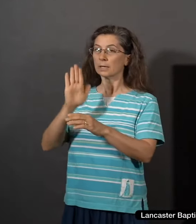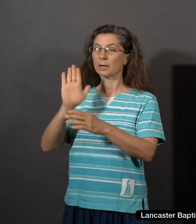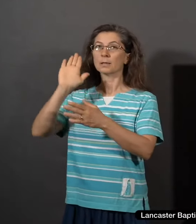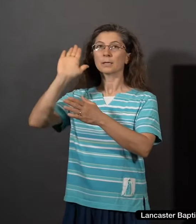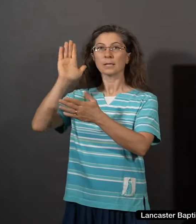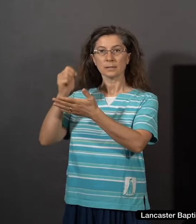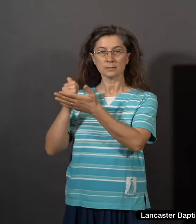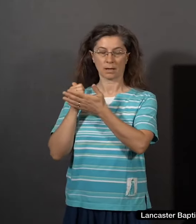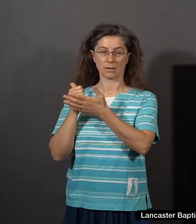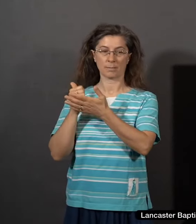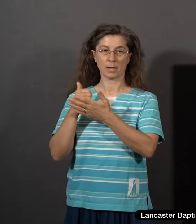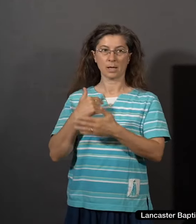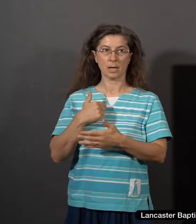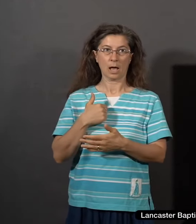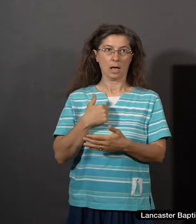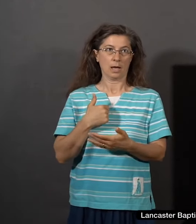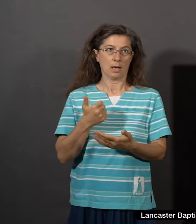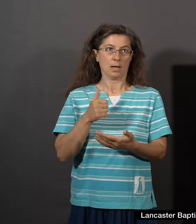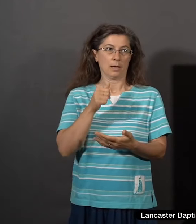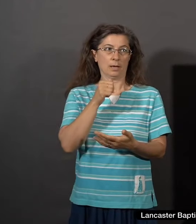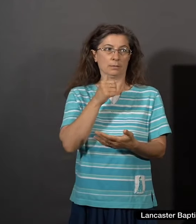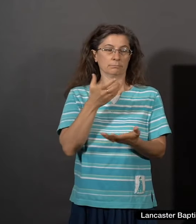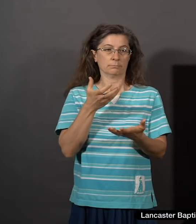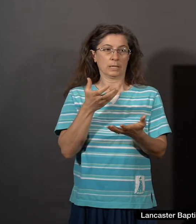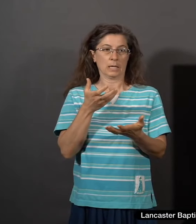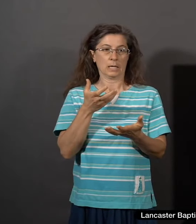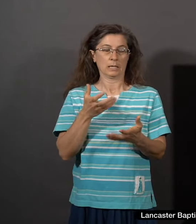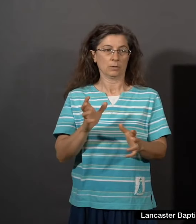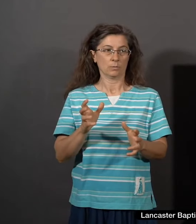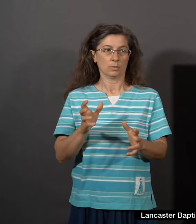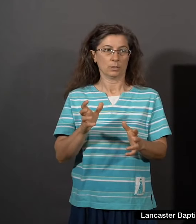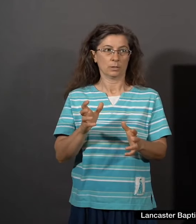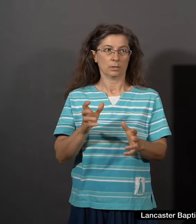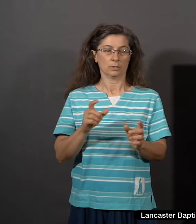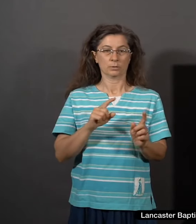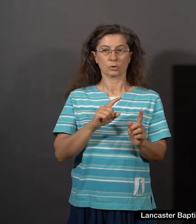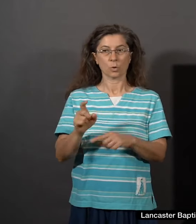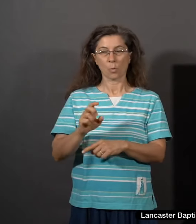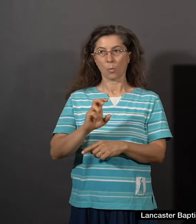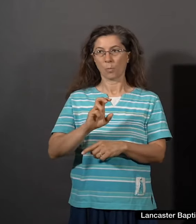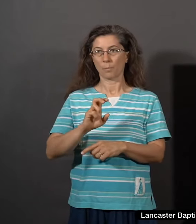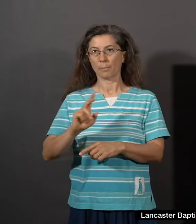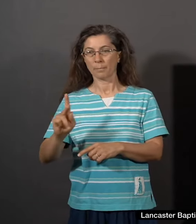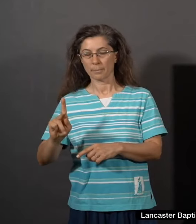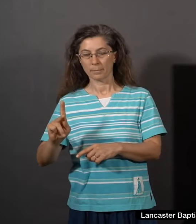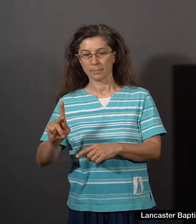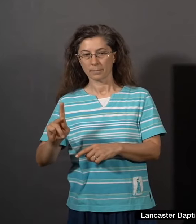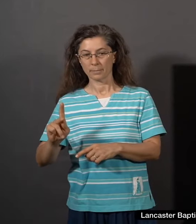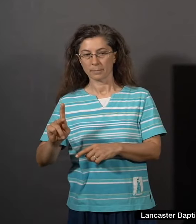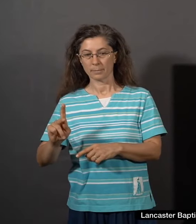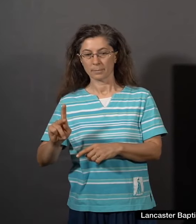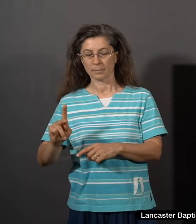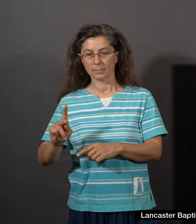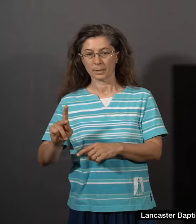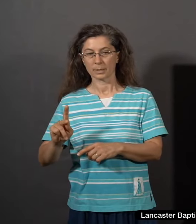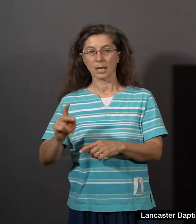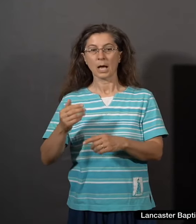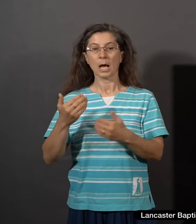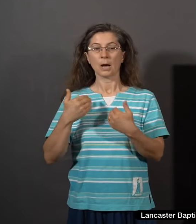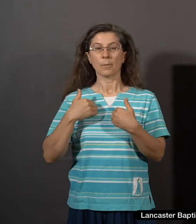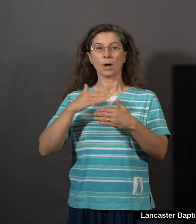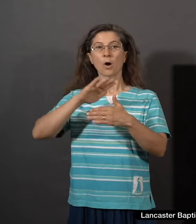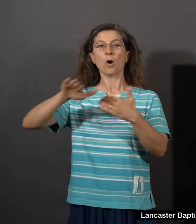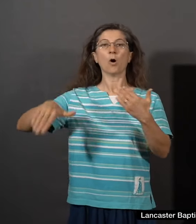and i don't want to simply uh you know see our church you know starting to come back into worship i also want to see our whole